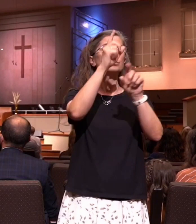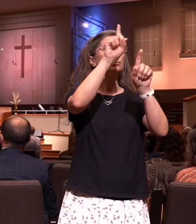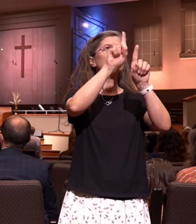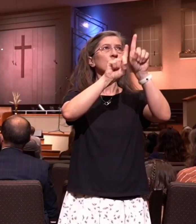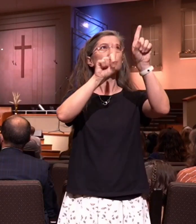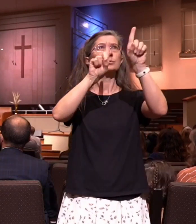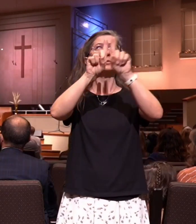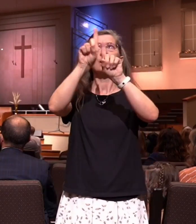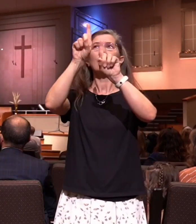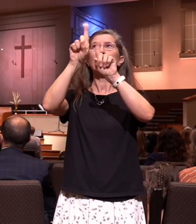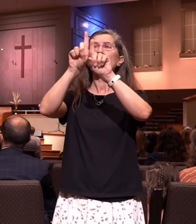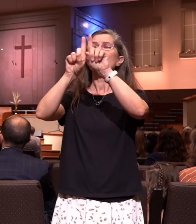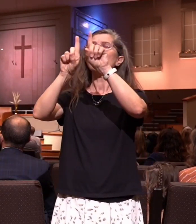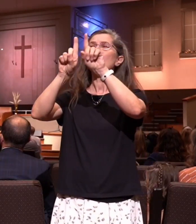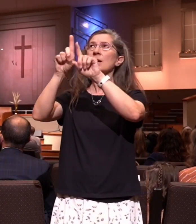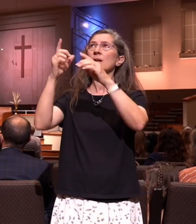the